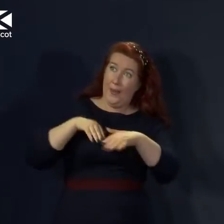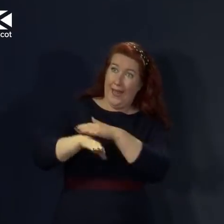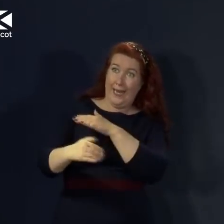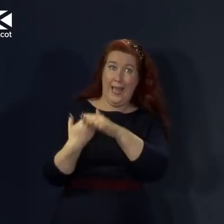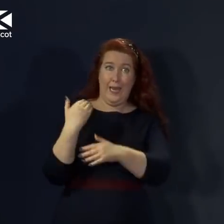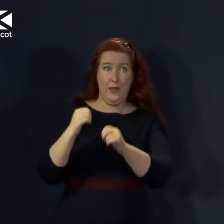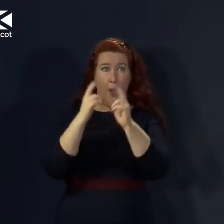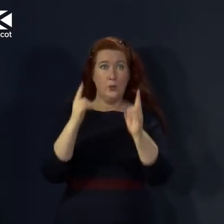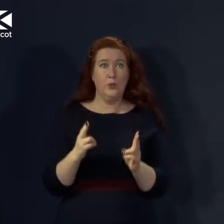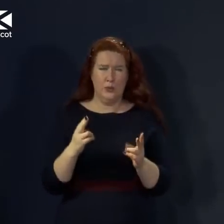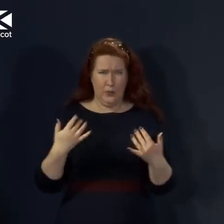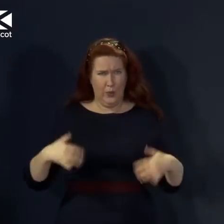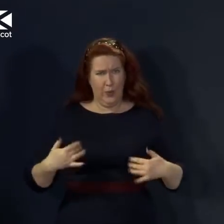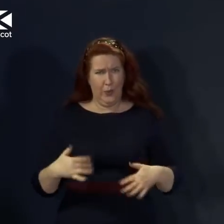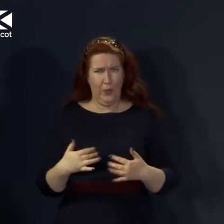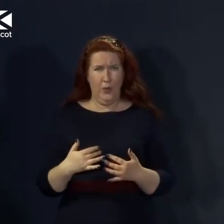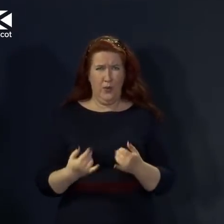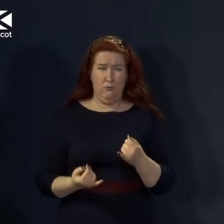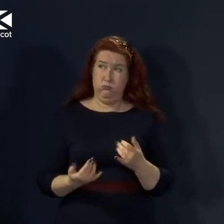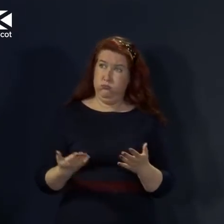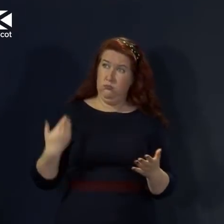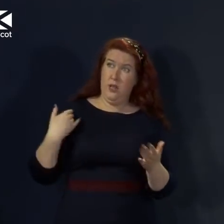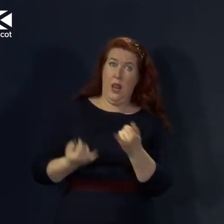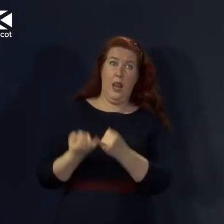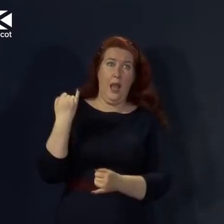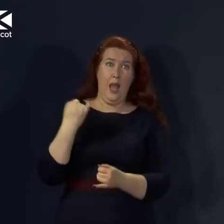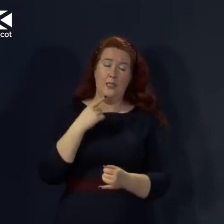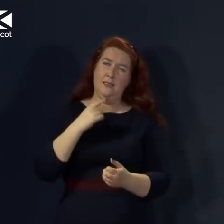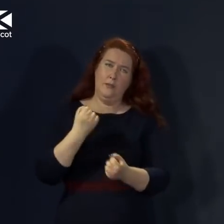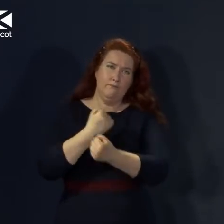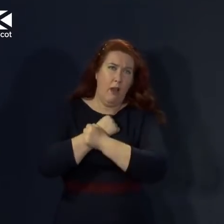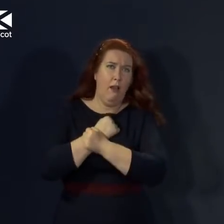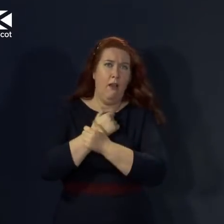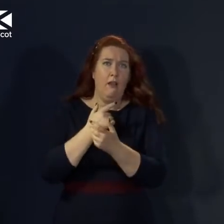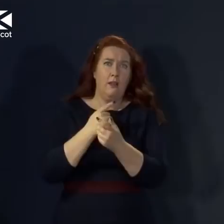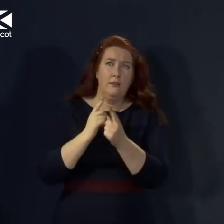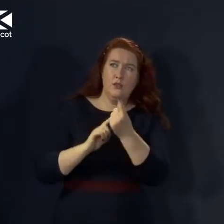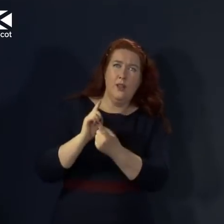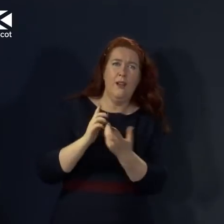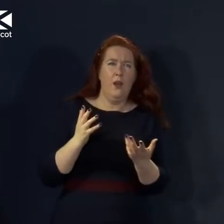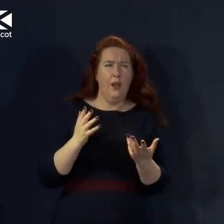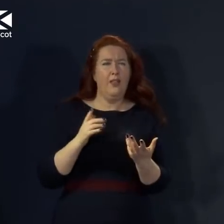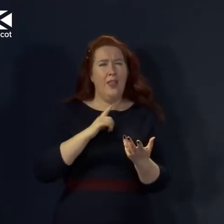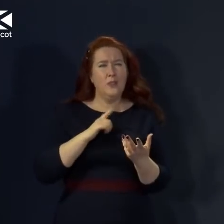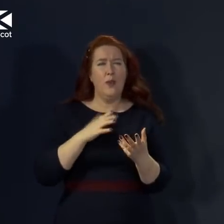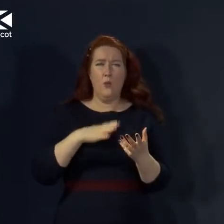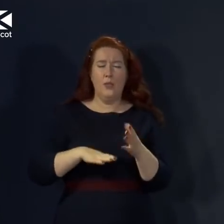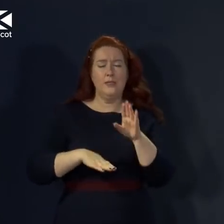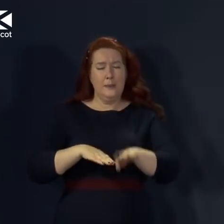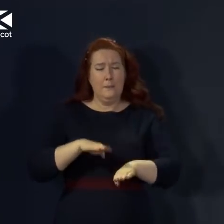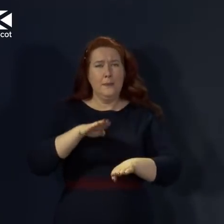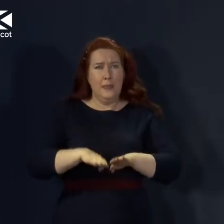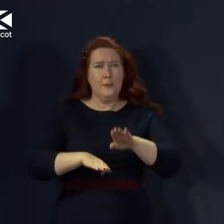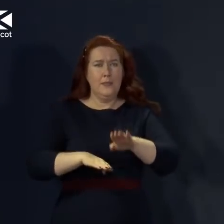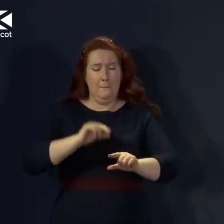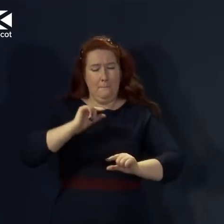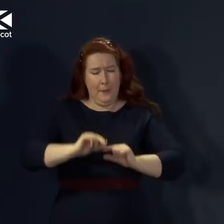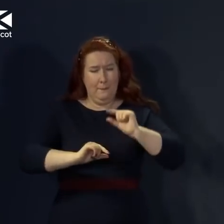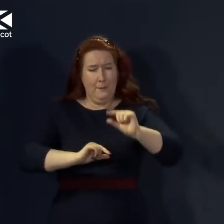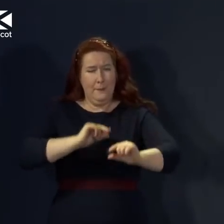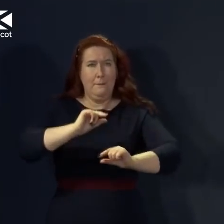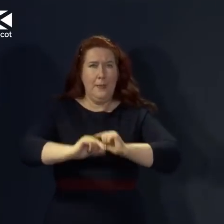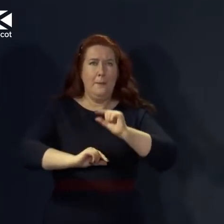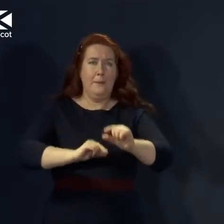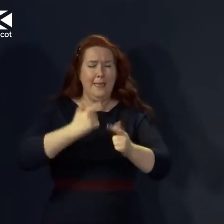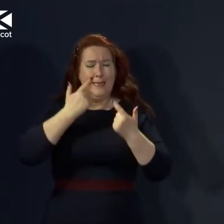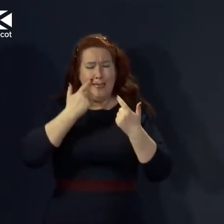time that we've been able to hug loved ones. So as we start to come out of this, we just want to do it step by step, bit by bit,